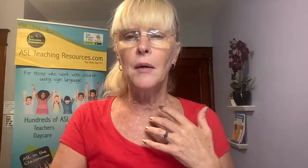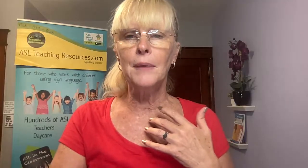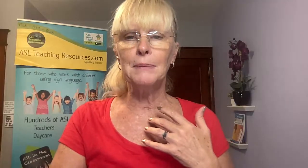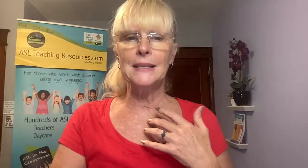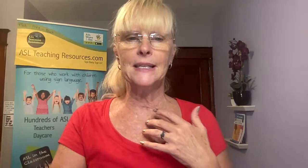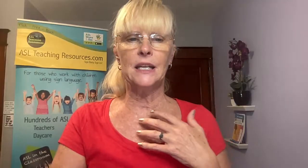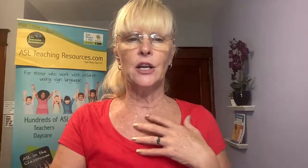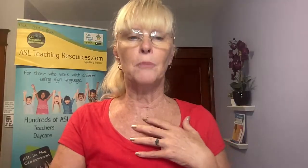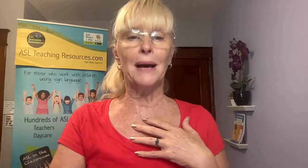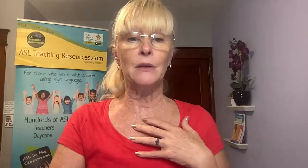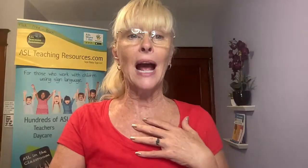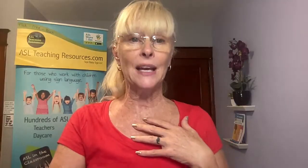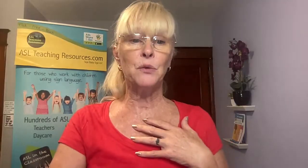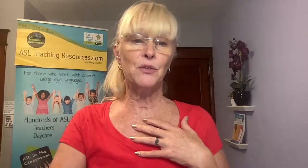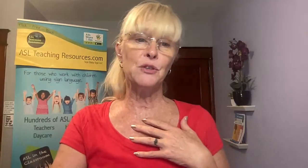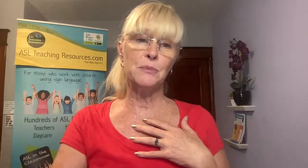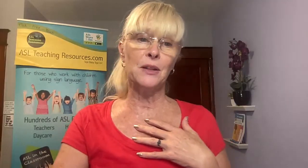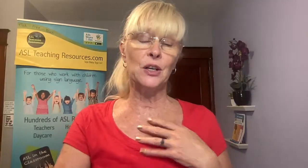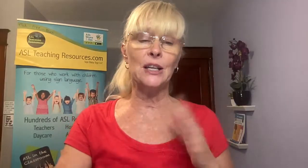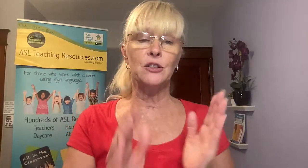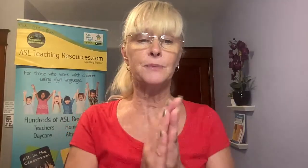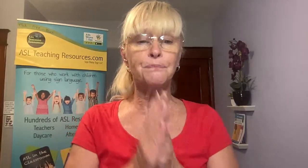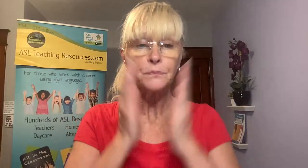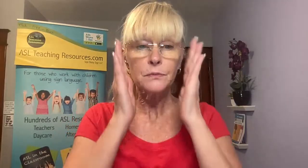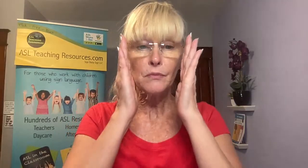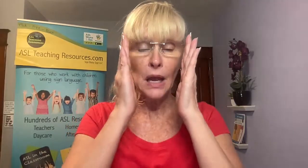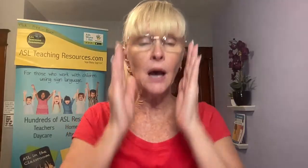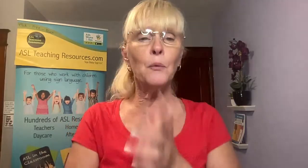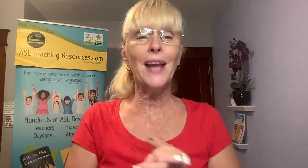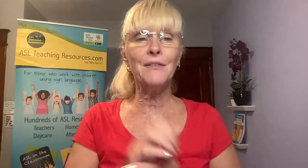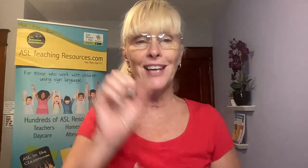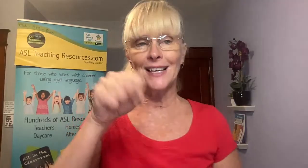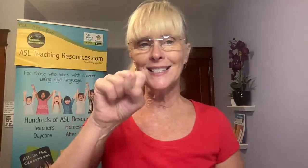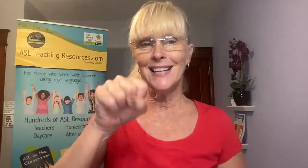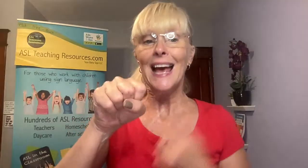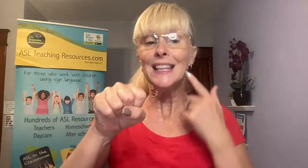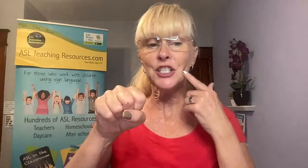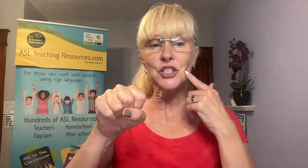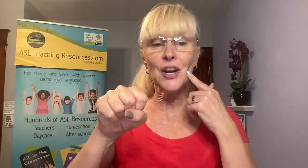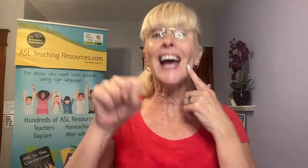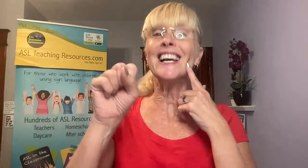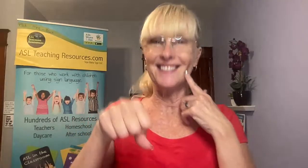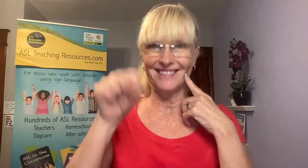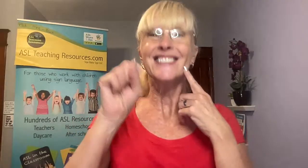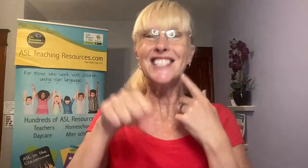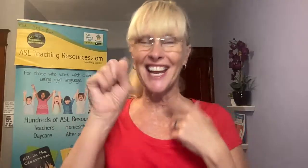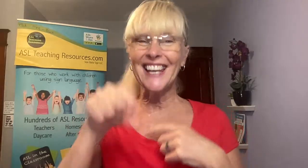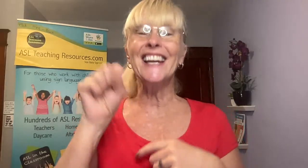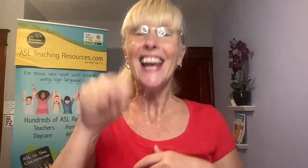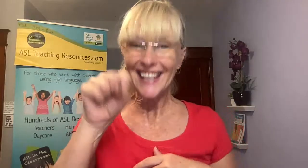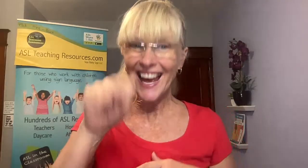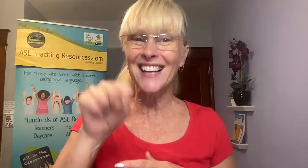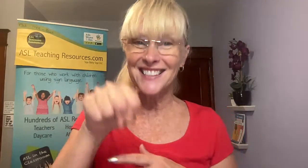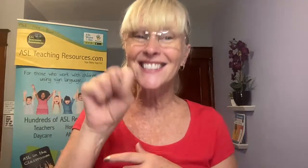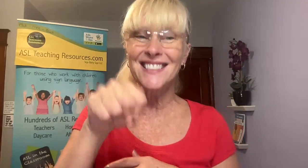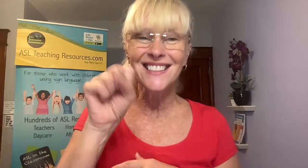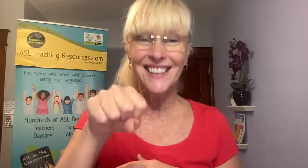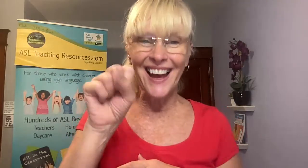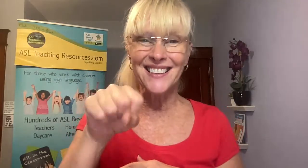I'm not seeing it here, but I can review some other colors. We have yes. This is your head shaking. Yes,